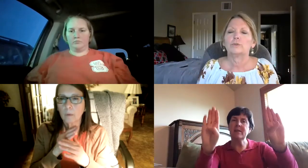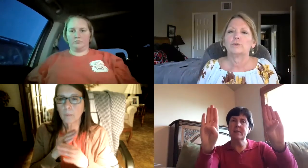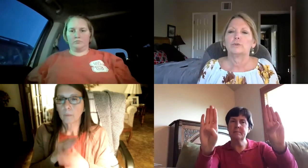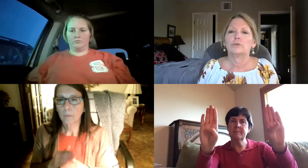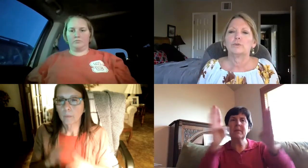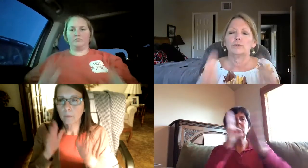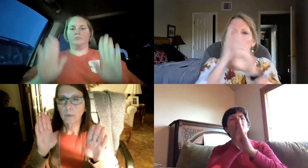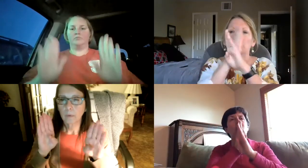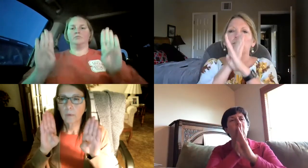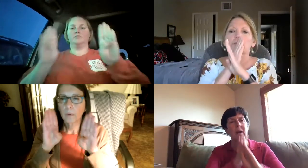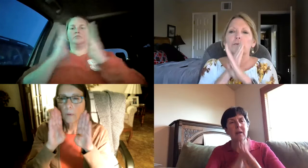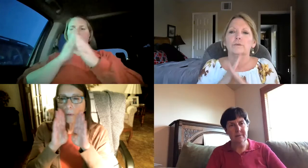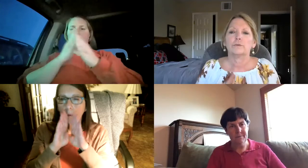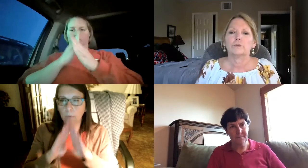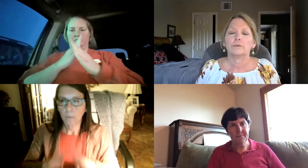bees.